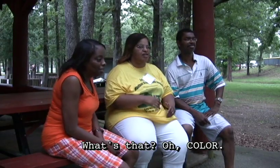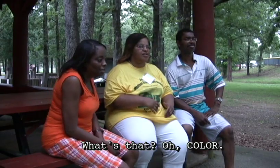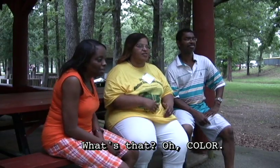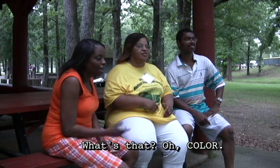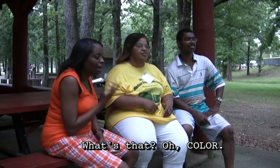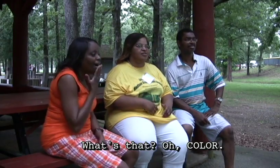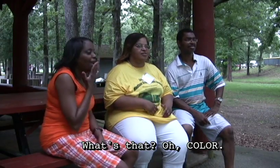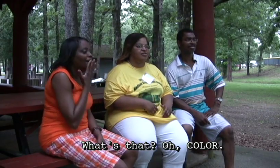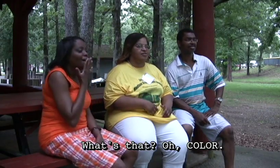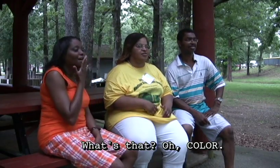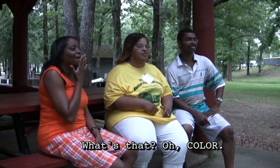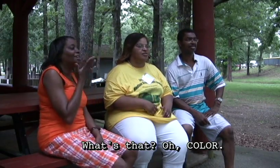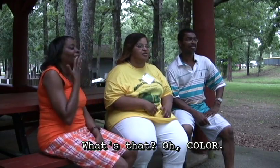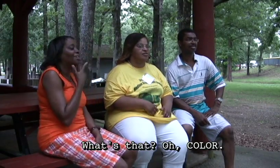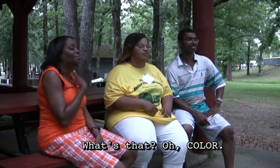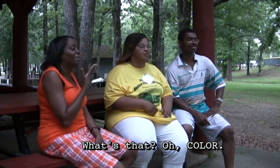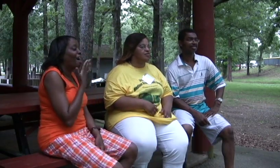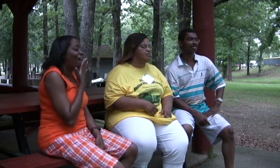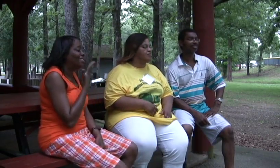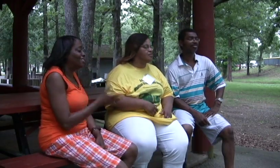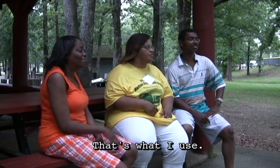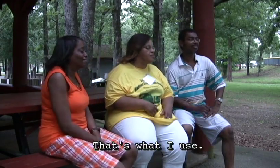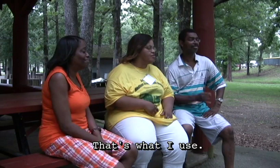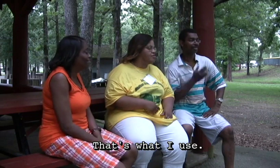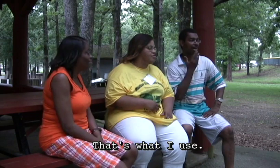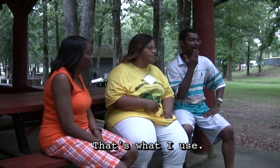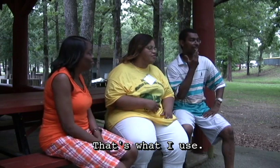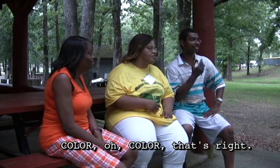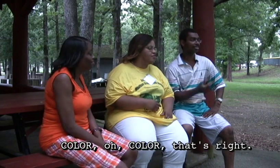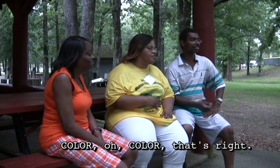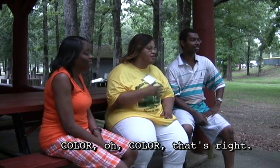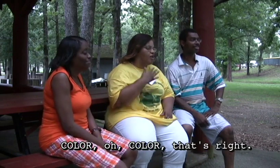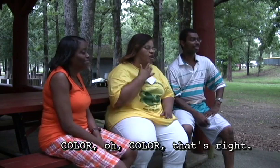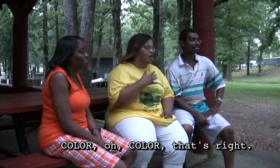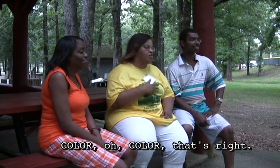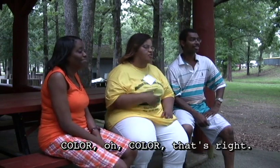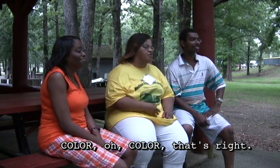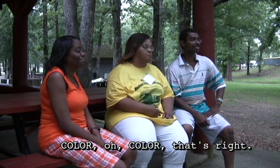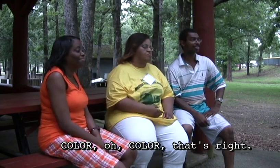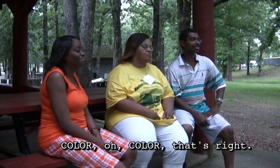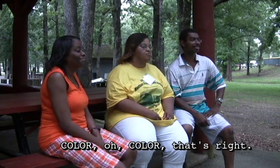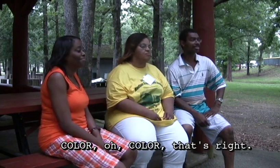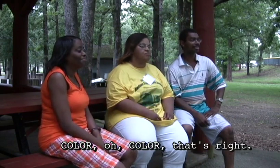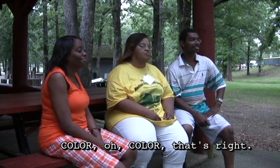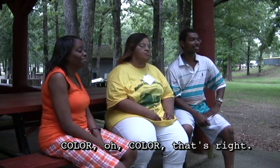What's that? Mm. Oh, color. That's what I use. Oh, color. That's right. Oh, color. Mhm. Huh.